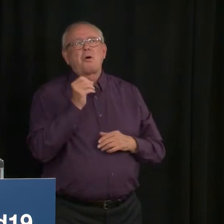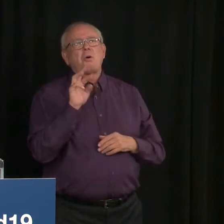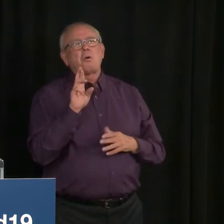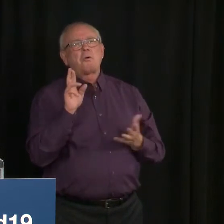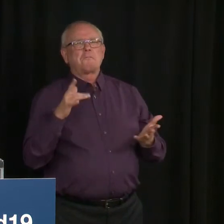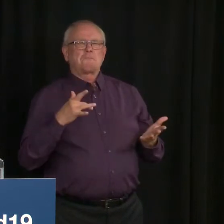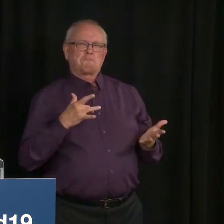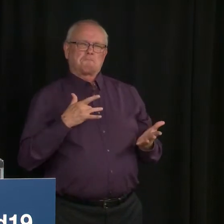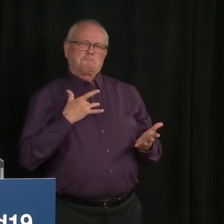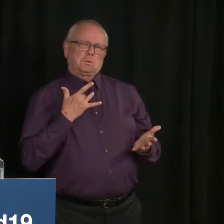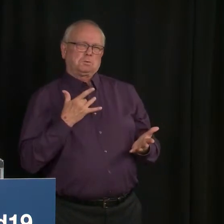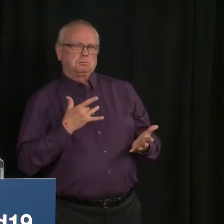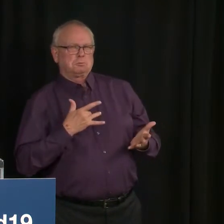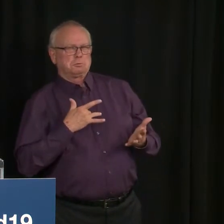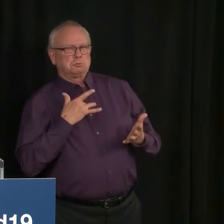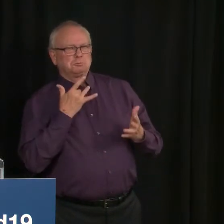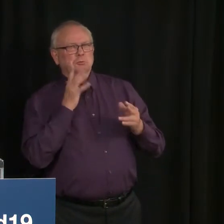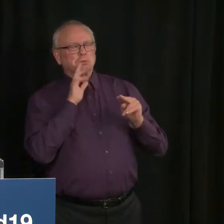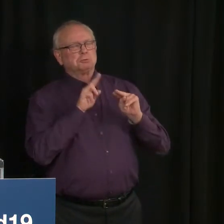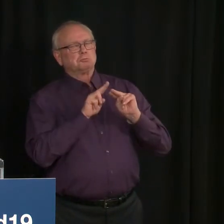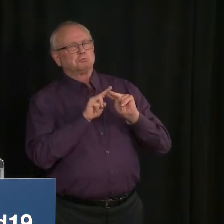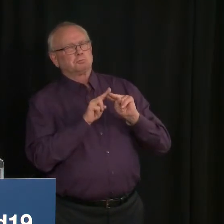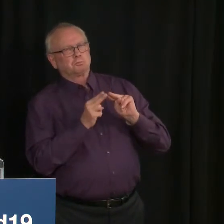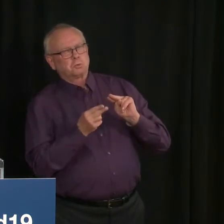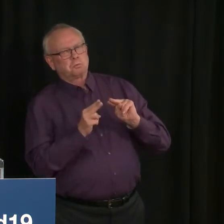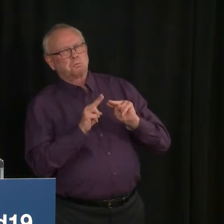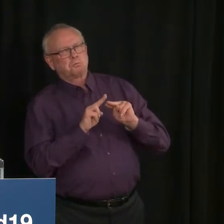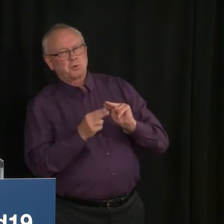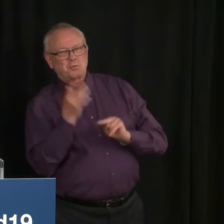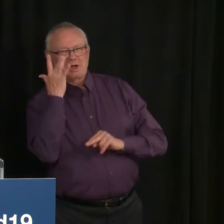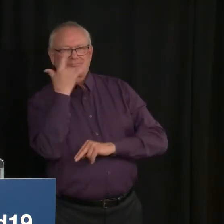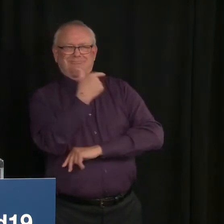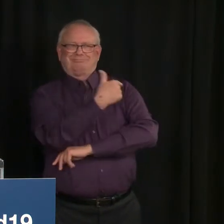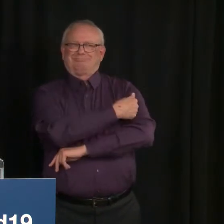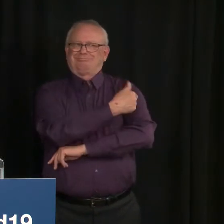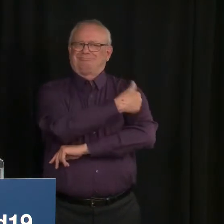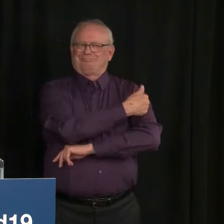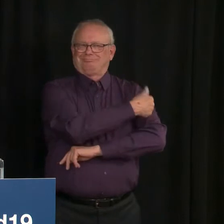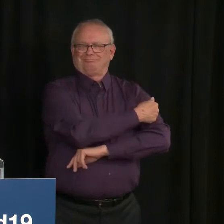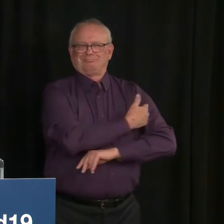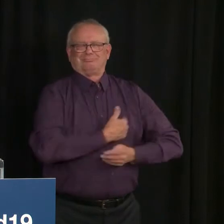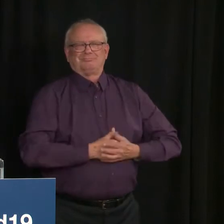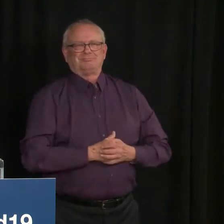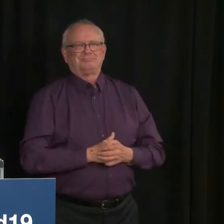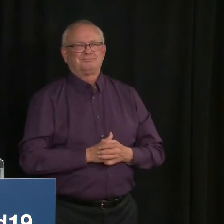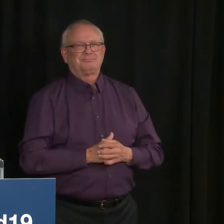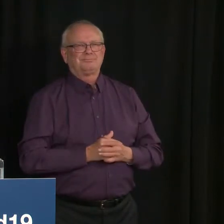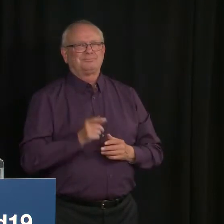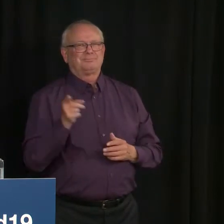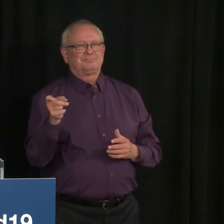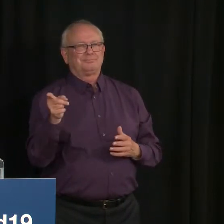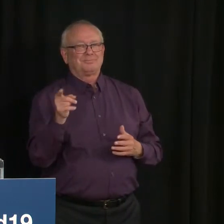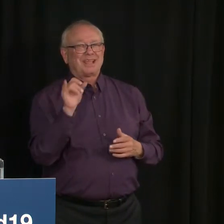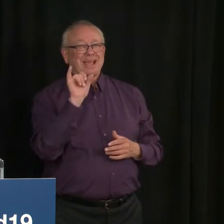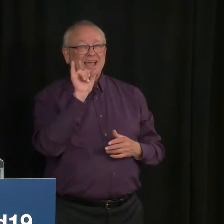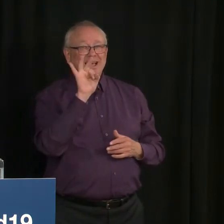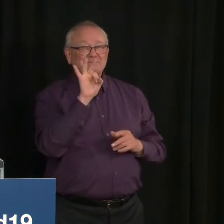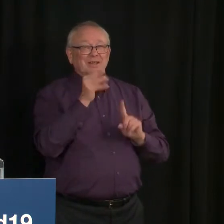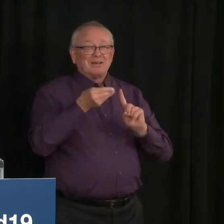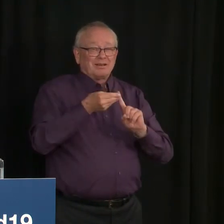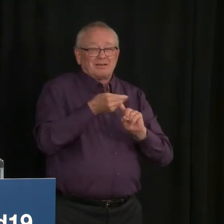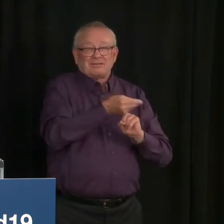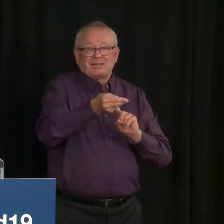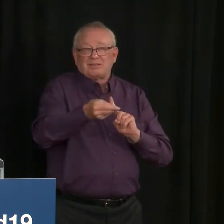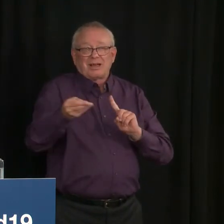severe illnesses because of the coverage of vaccine? So it's important to remember that as long as the R value is below 1, cases